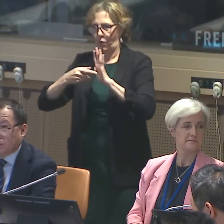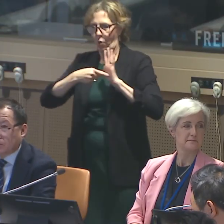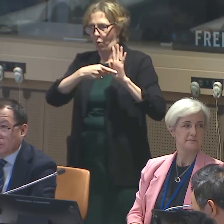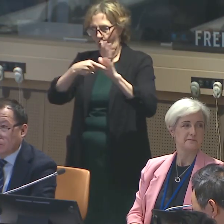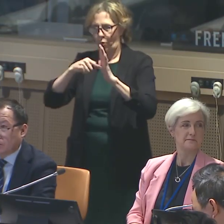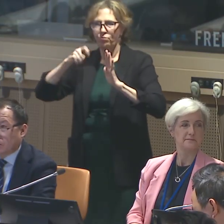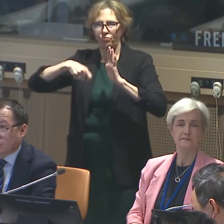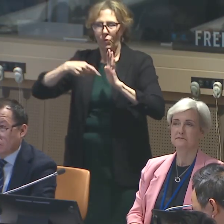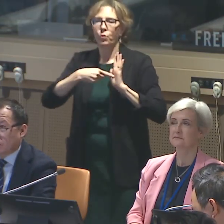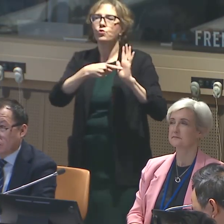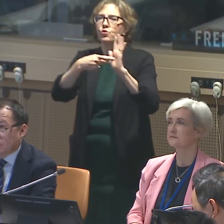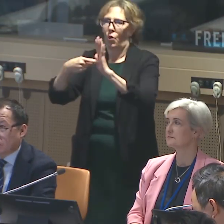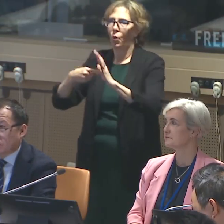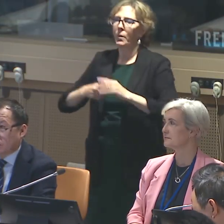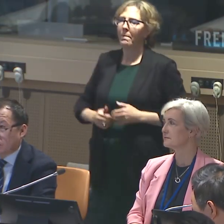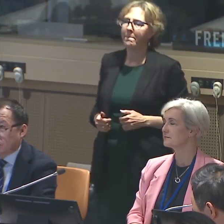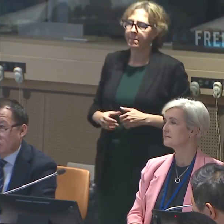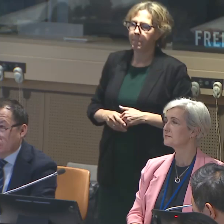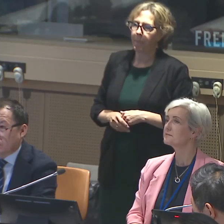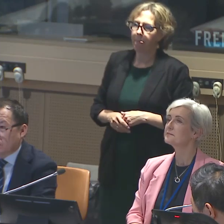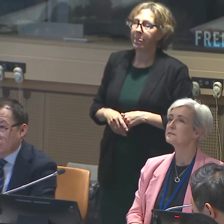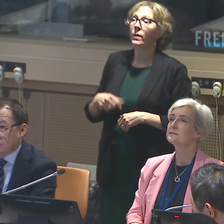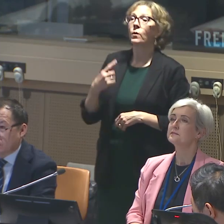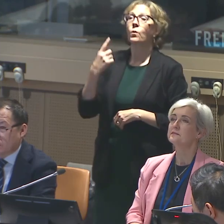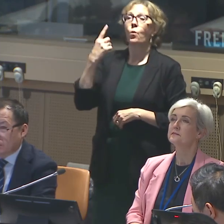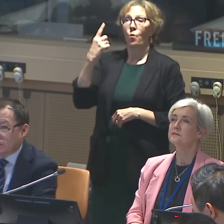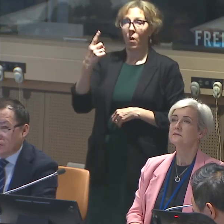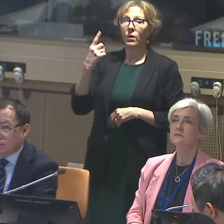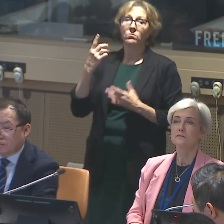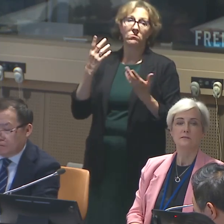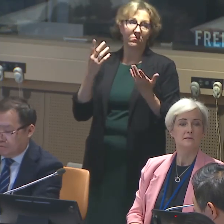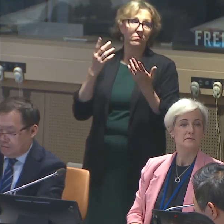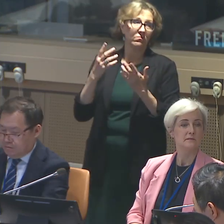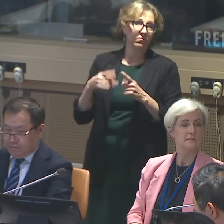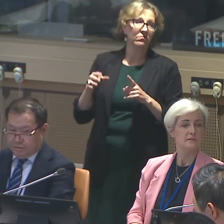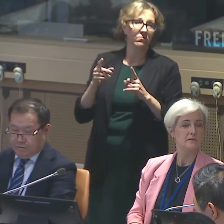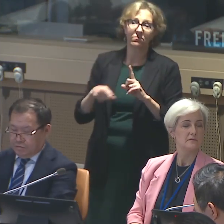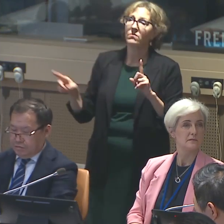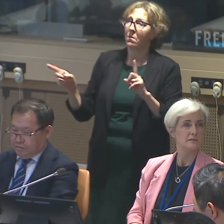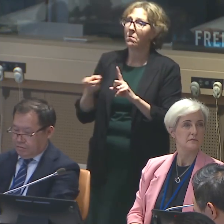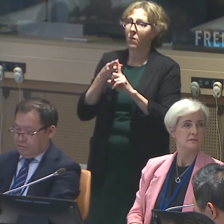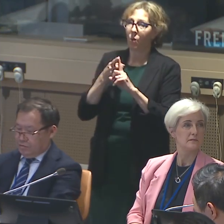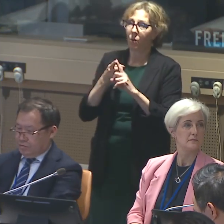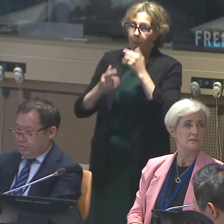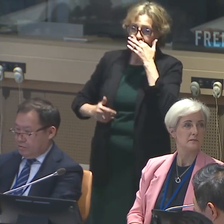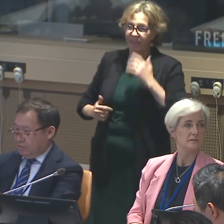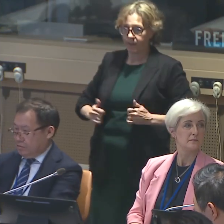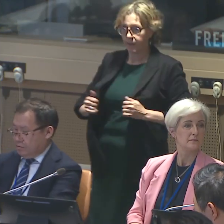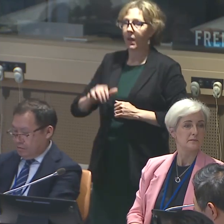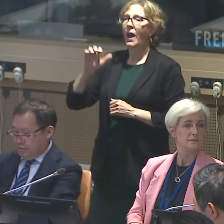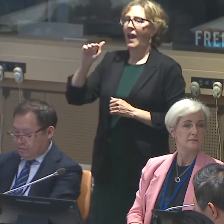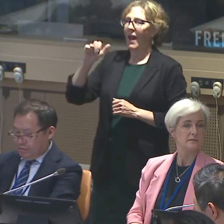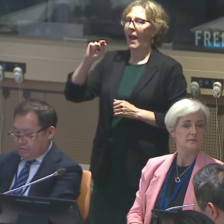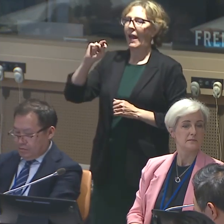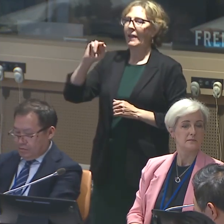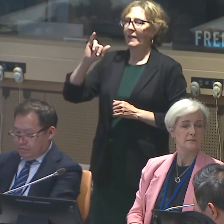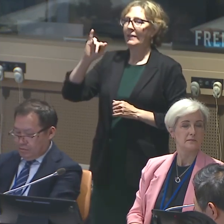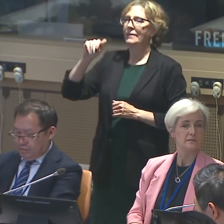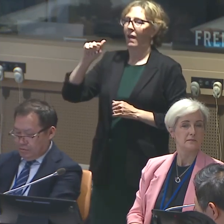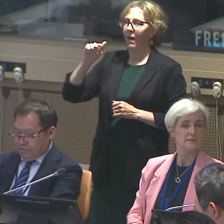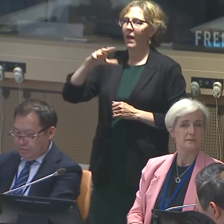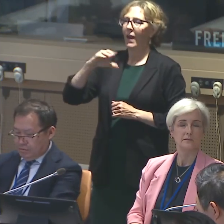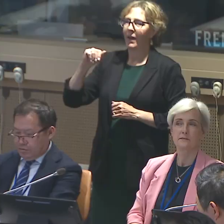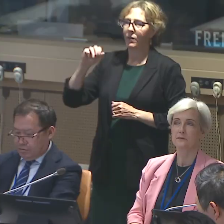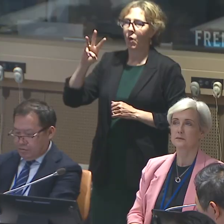Mwatani, because one of the key elements of developing disability management information system